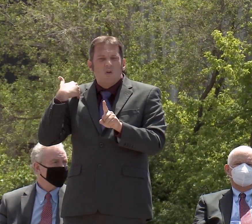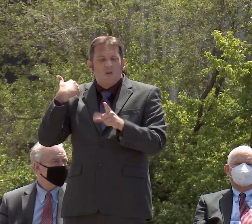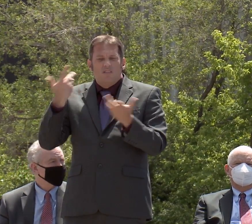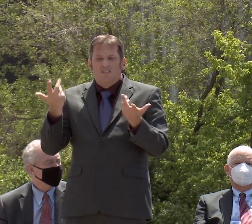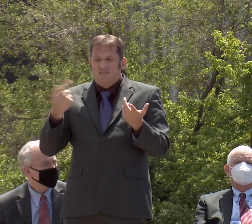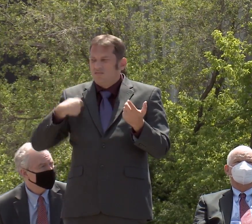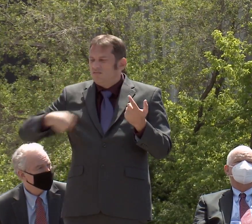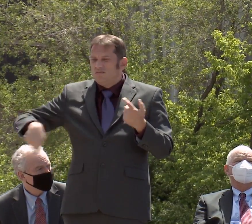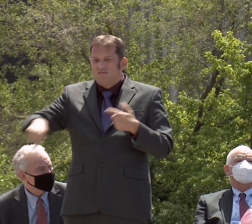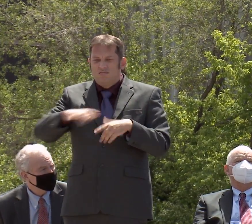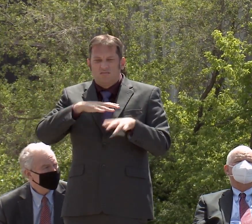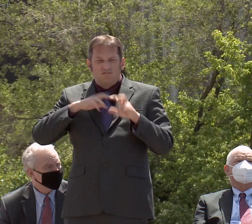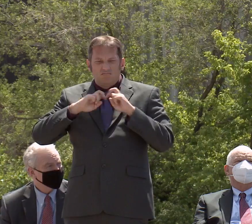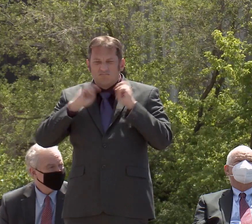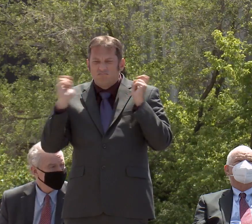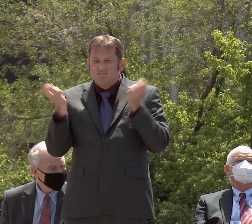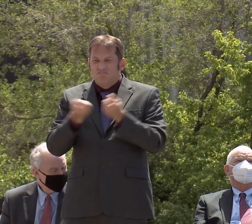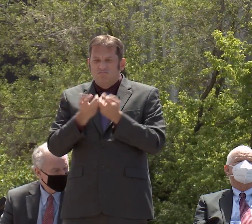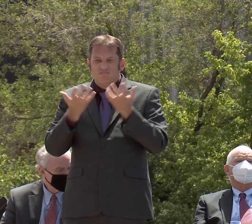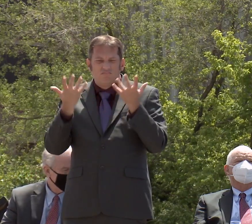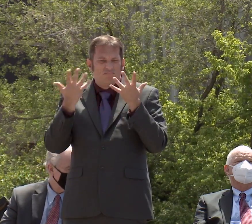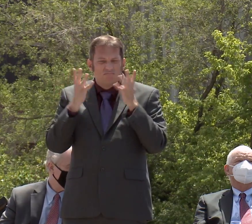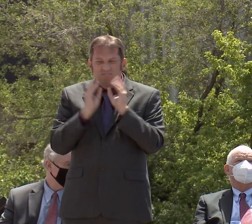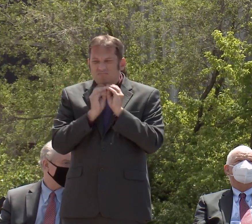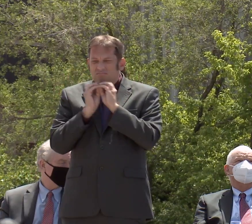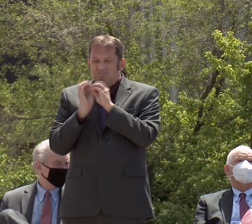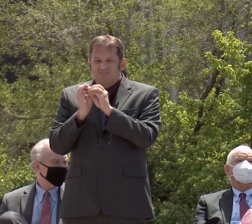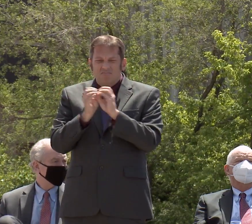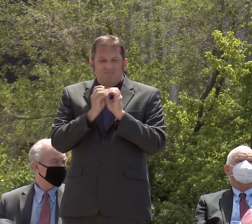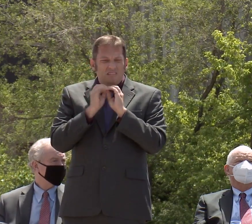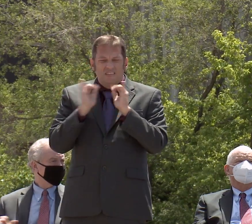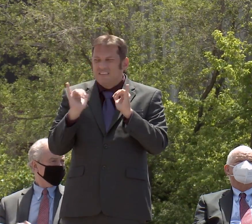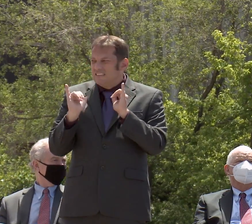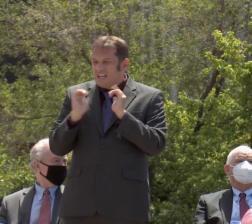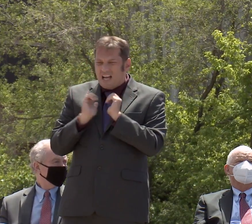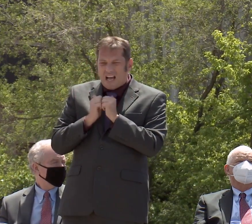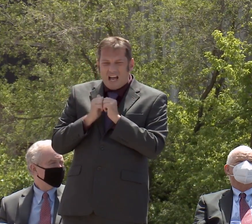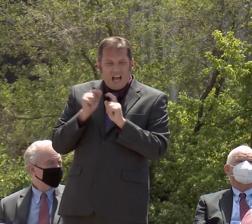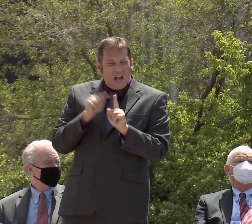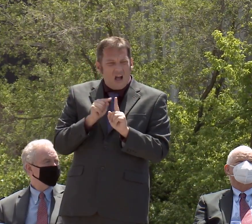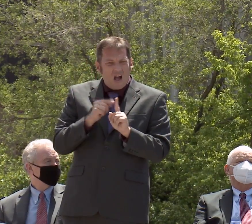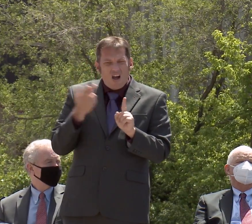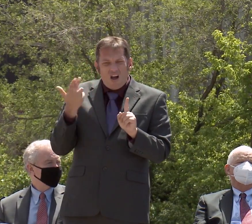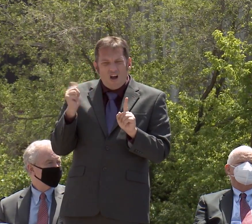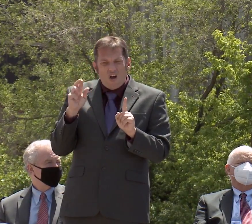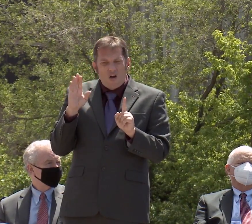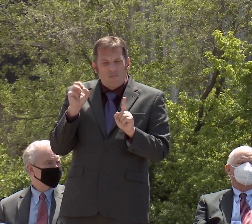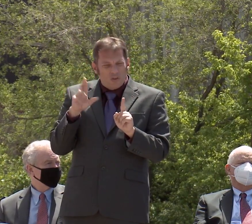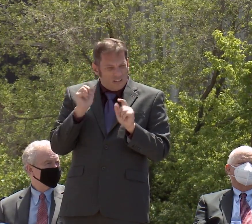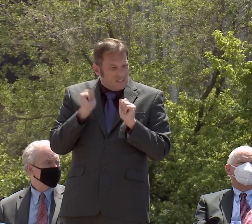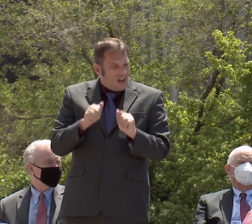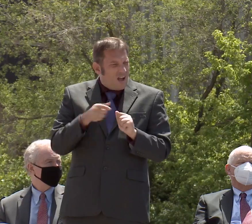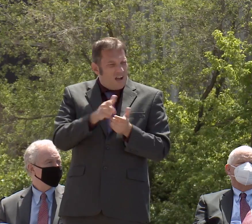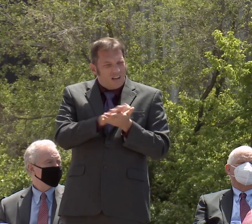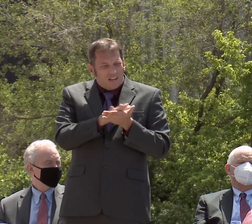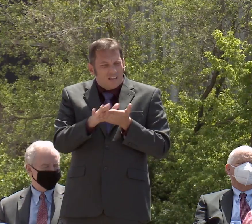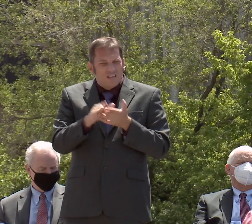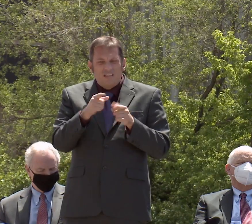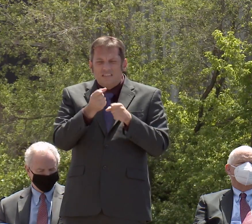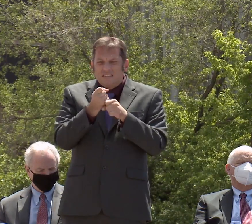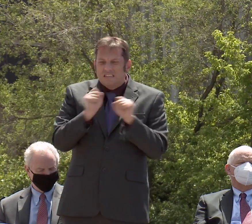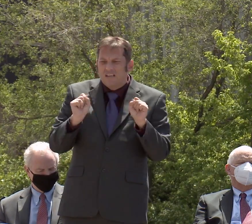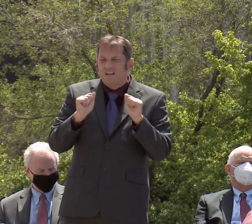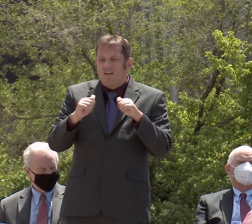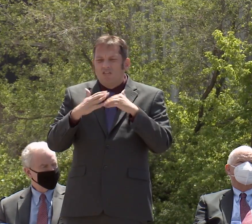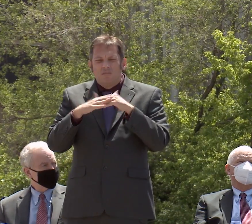take to make the harbor swimmable and fishable? And we engaged in a very scientific study.